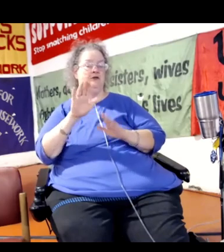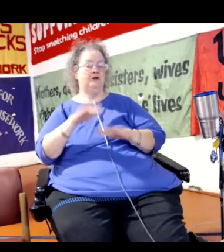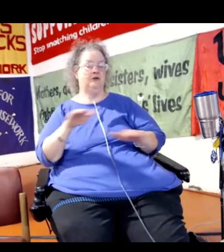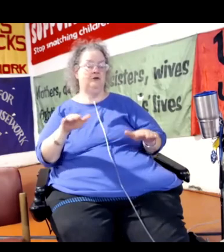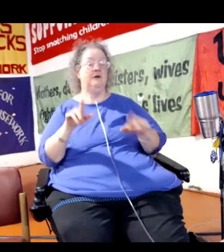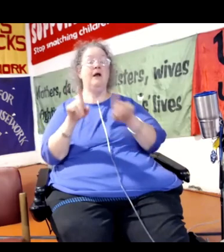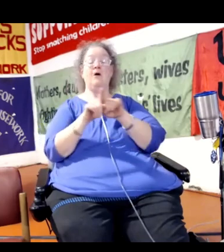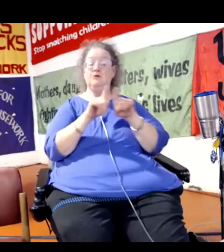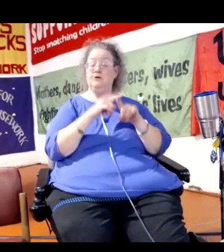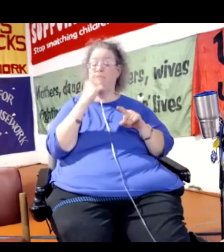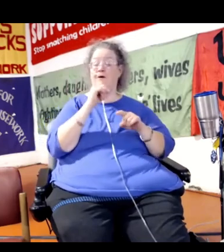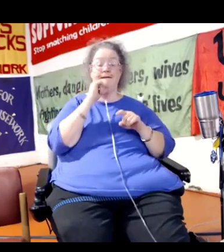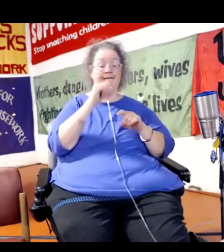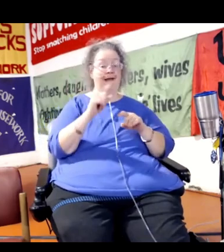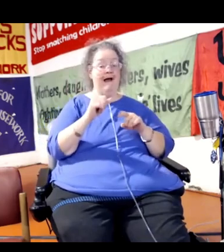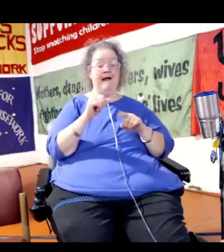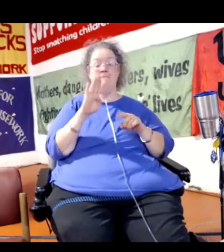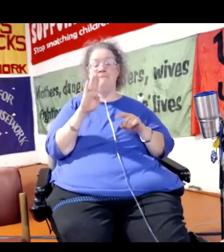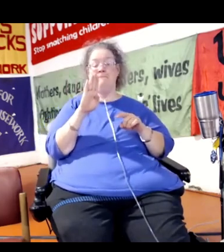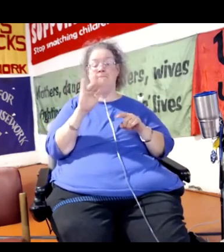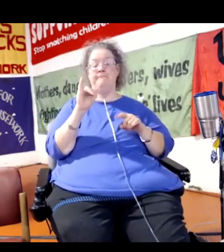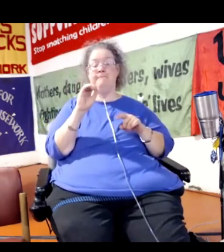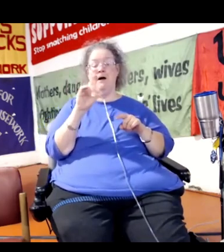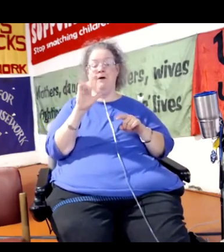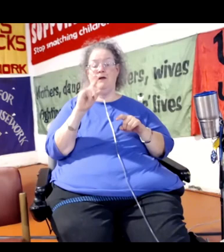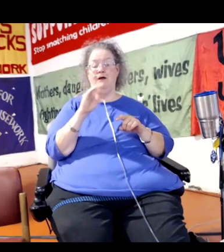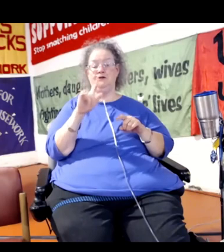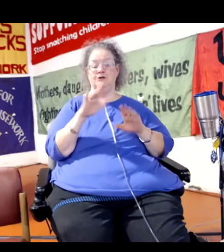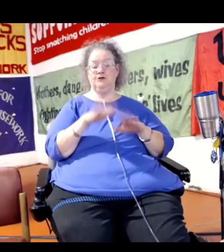non-biological children that the mother is responsible for.